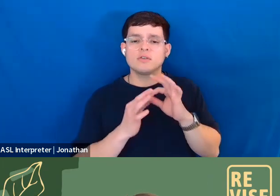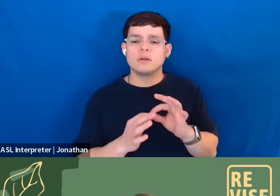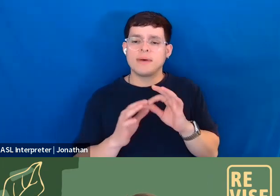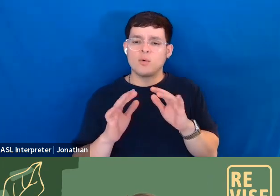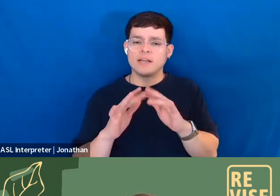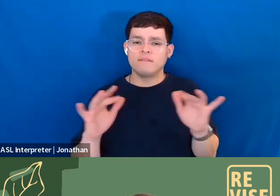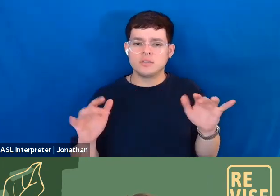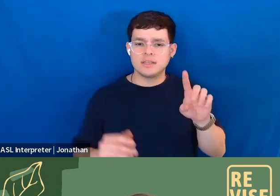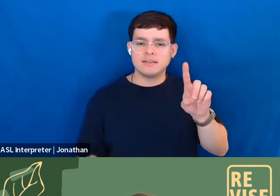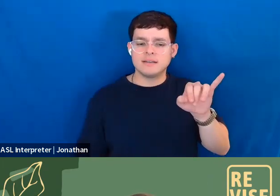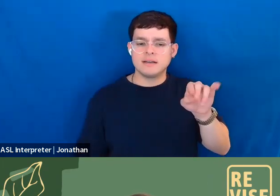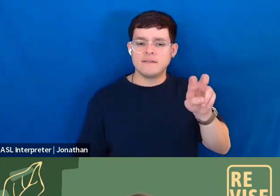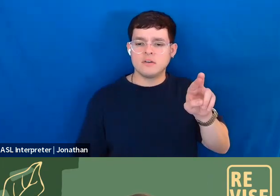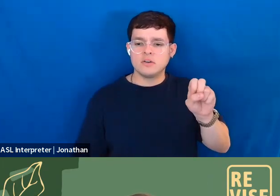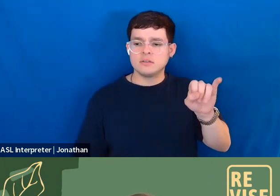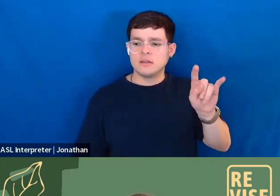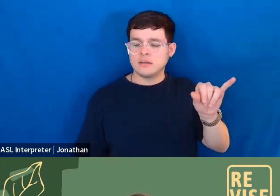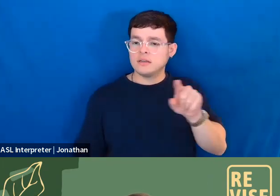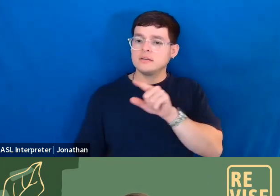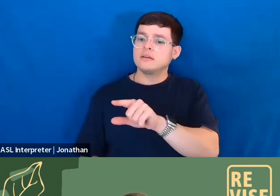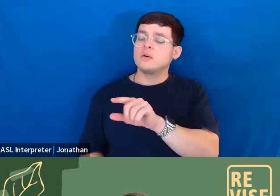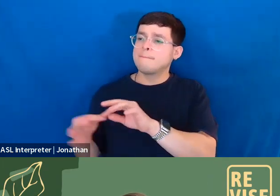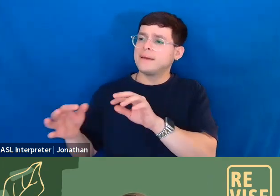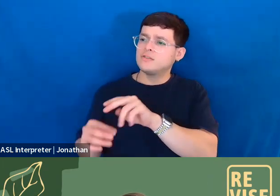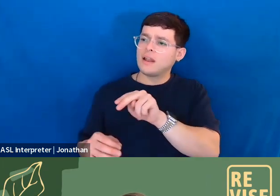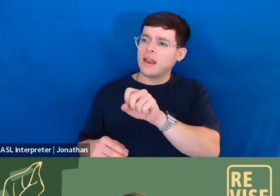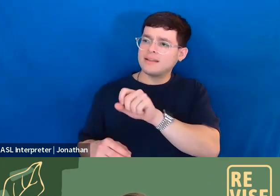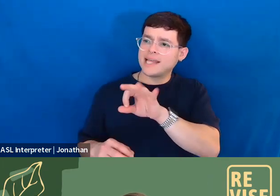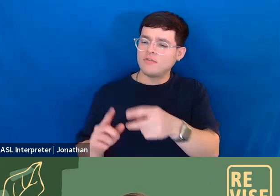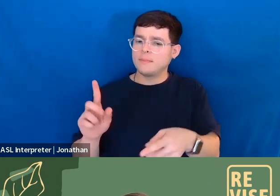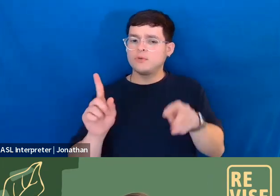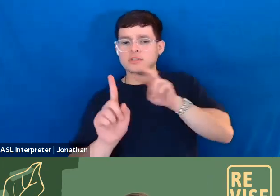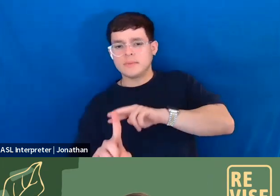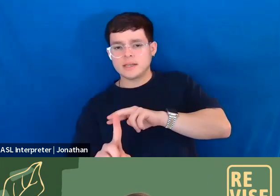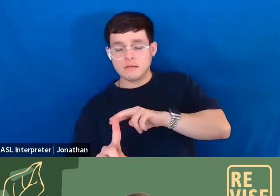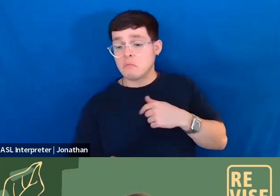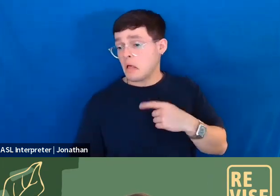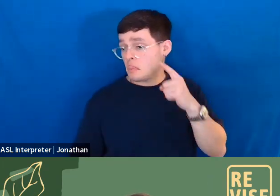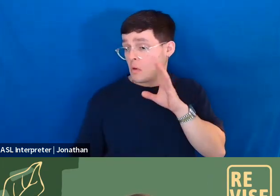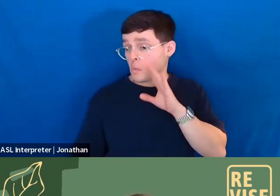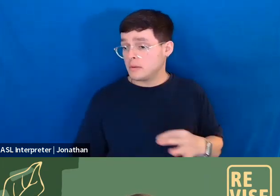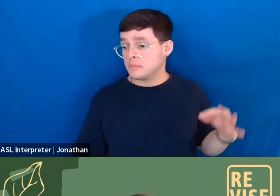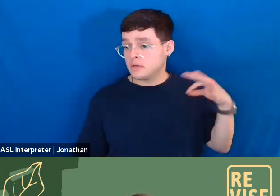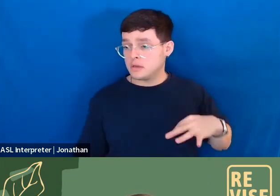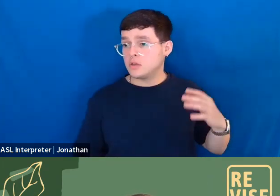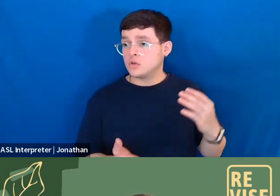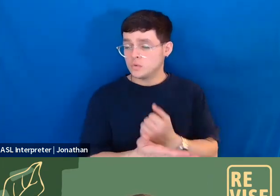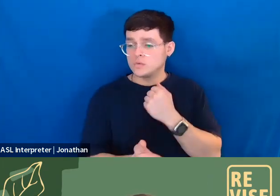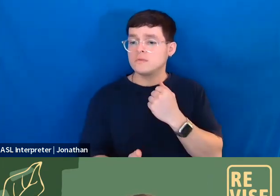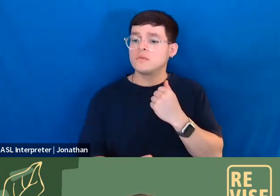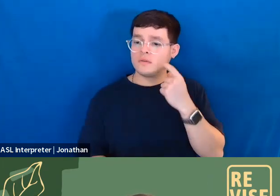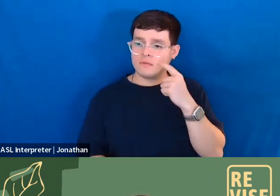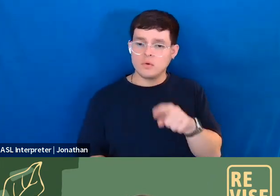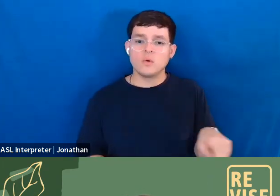And Stephen, you mentioned the NSF perspective. And so I thought it might be useful for those